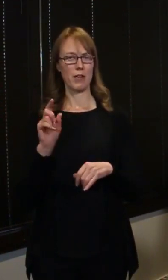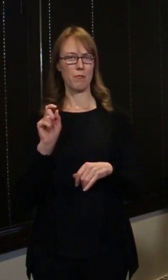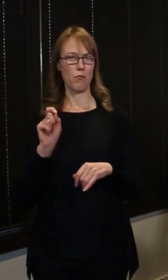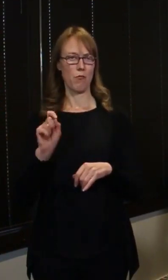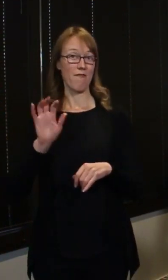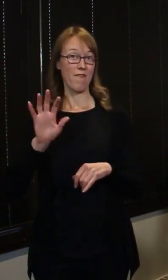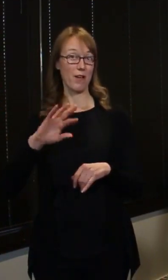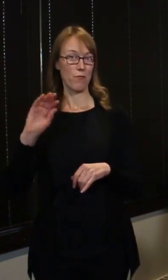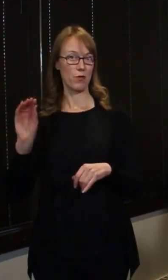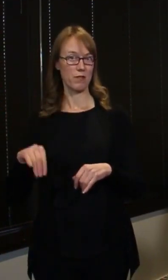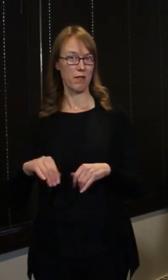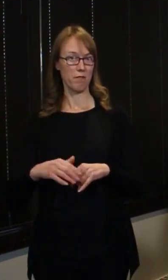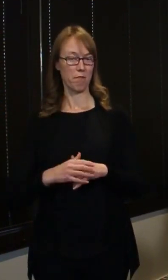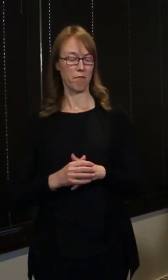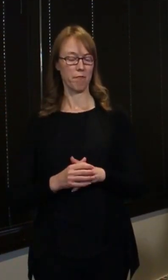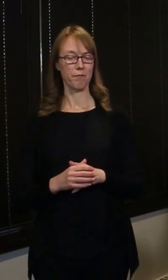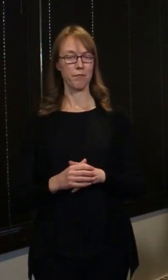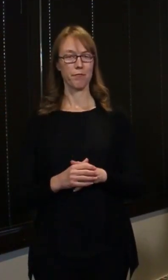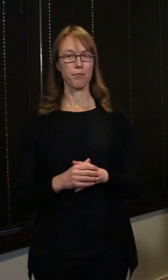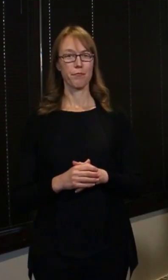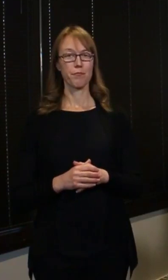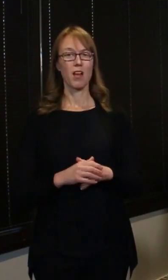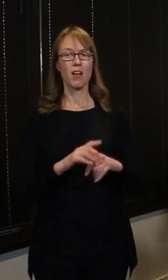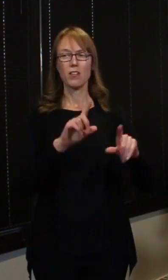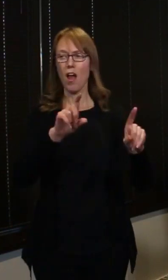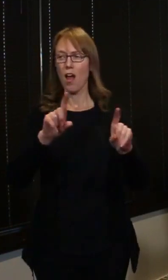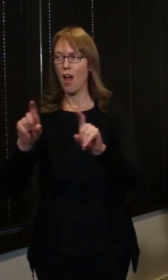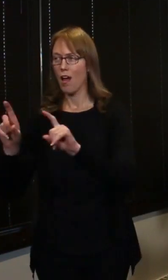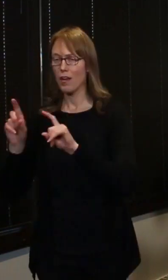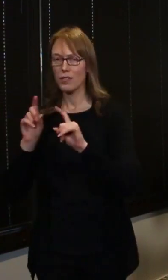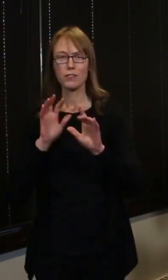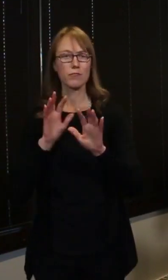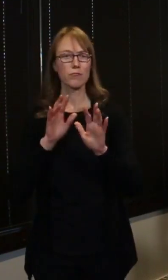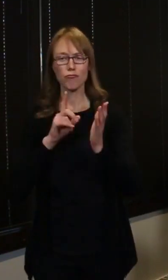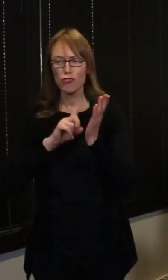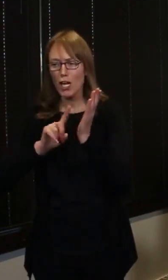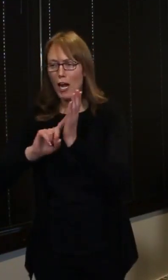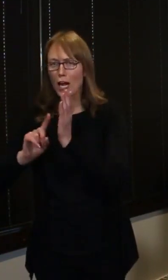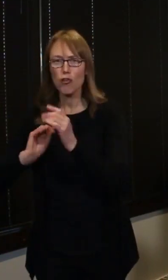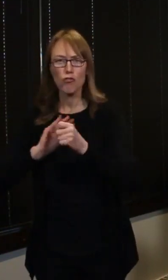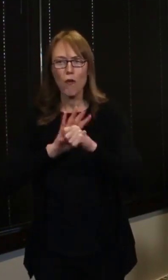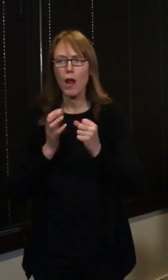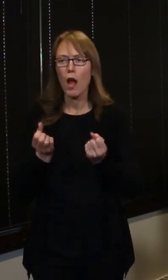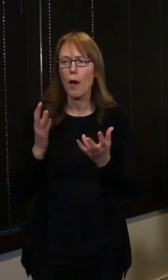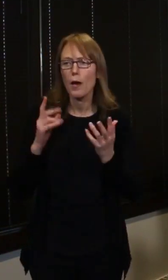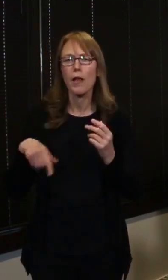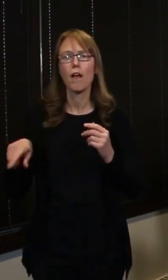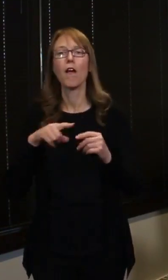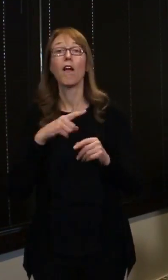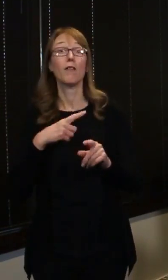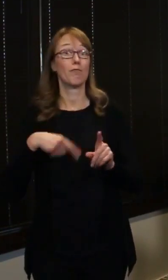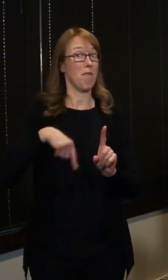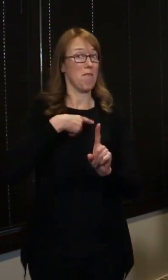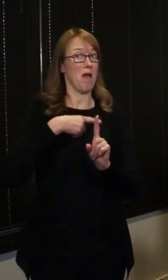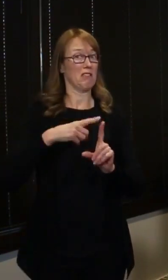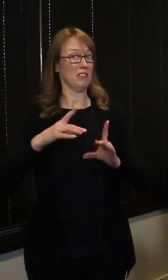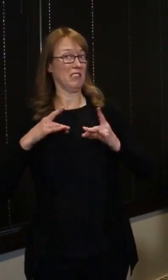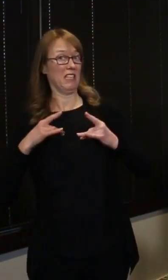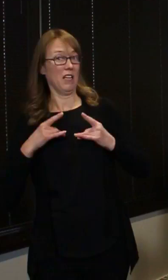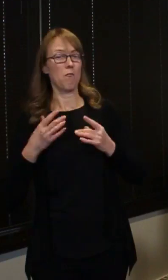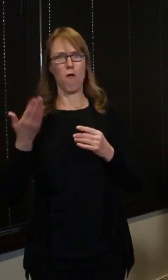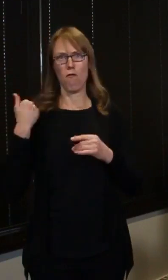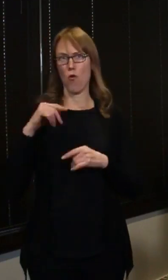And more good news, our testing is dropping down as well. As you remember, it was getting up into those mid-20s, but now it's